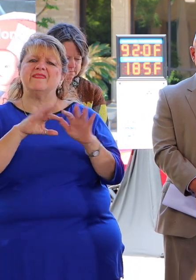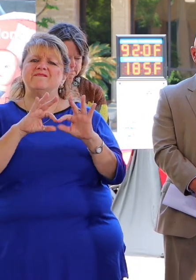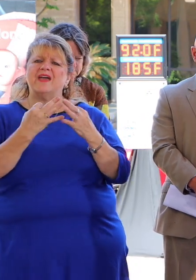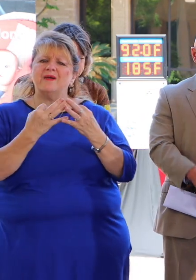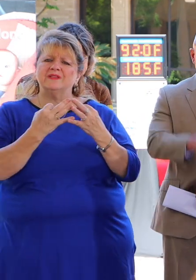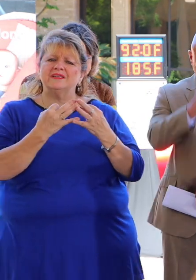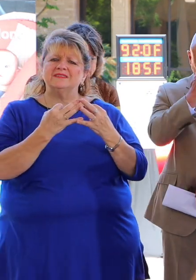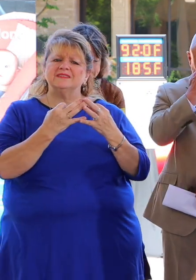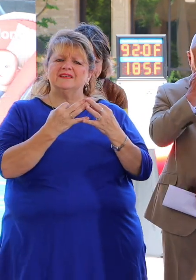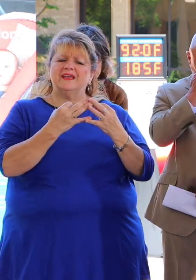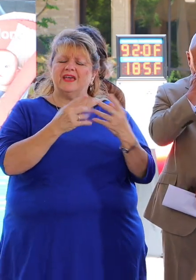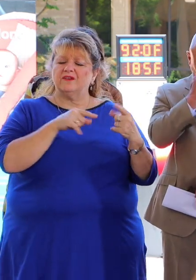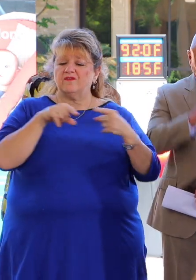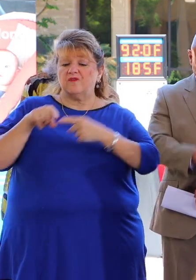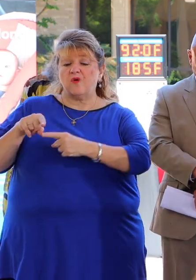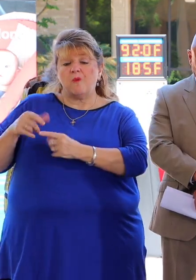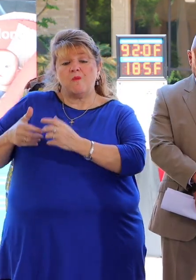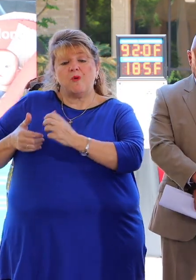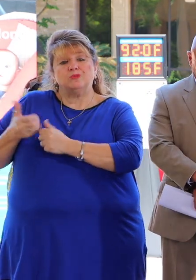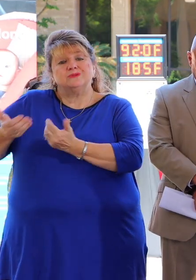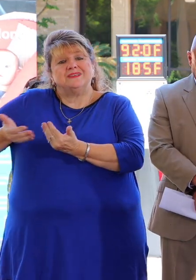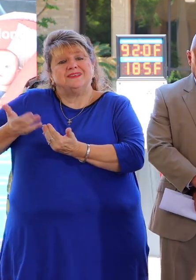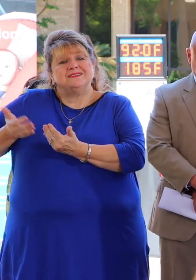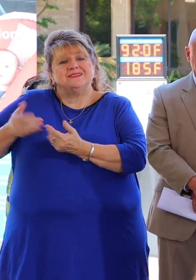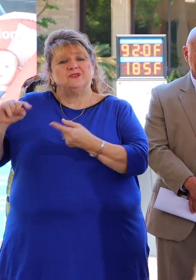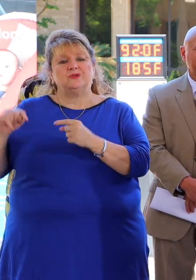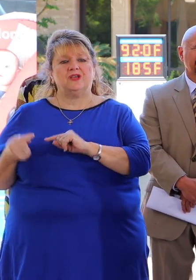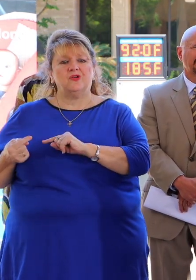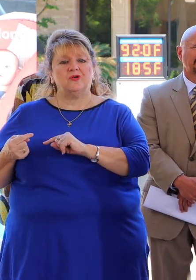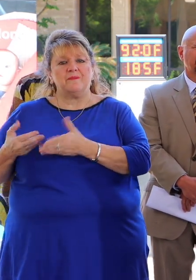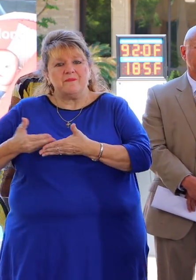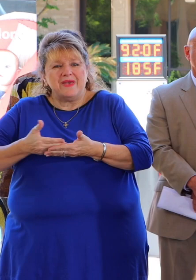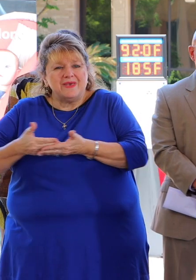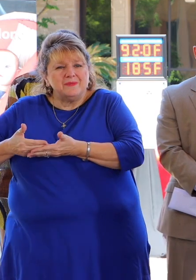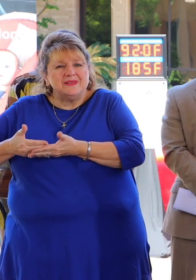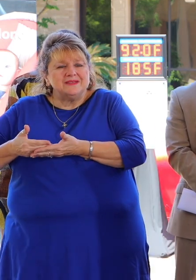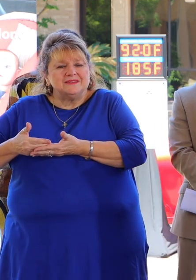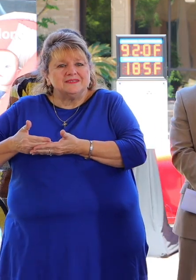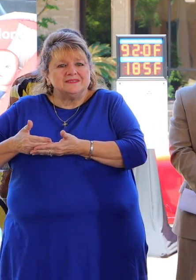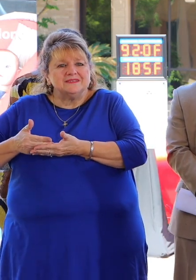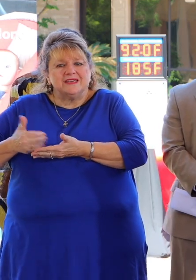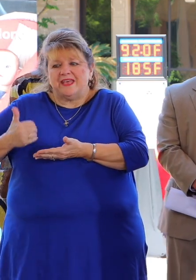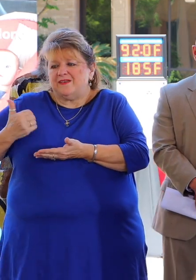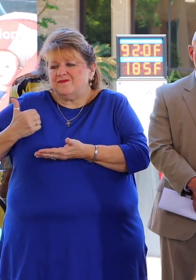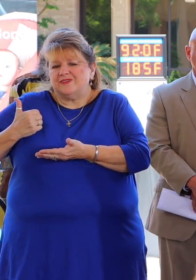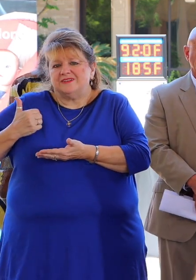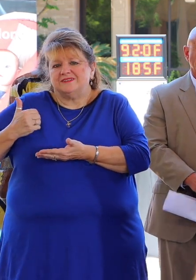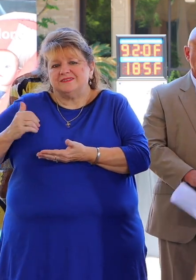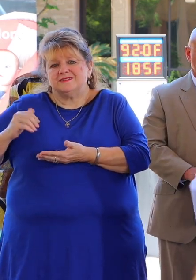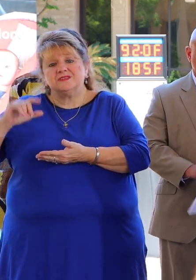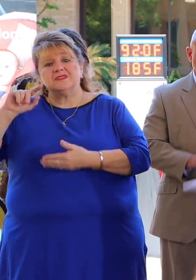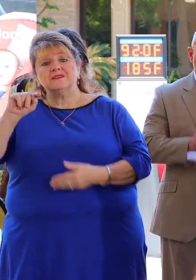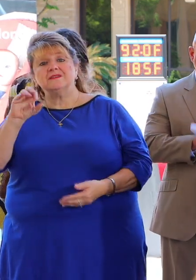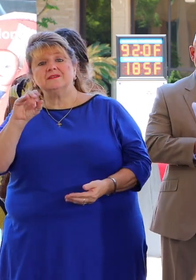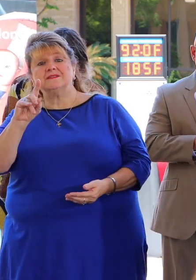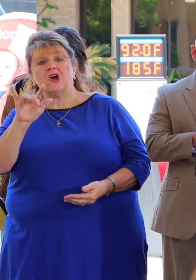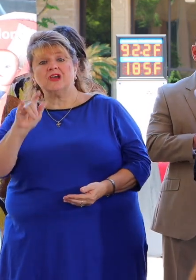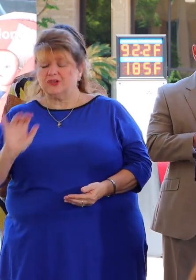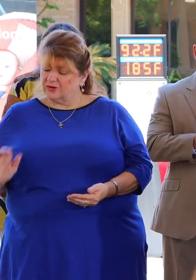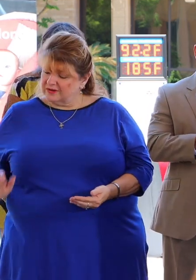our most vulnerable demographic, those babies, those infants and toddlers. Please help me welcome Taureen Creppy.